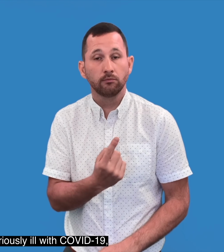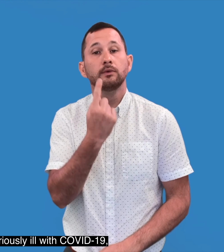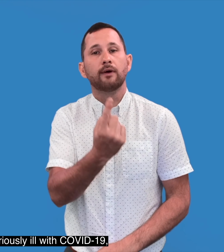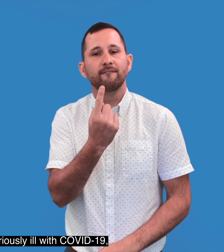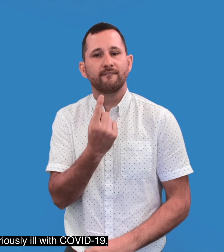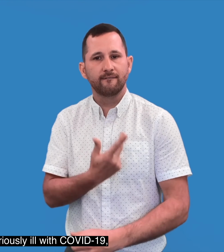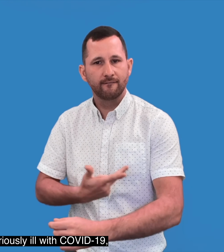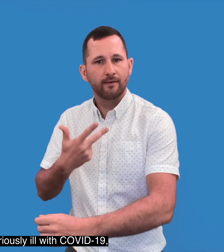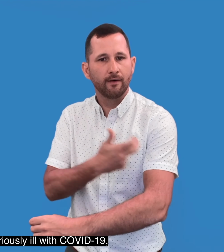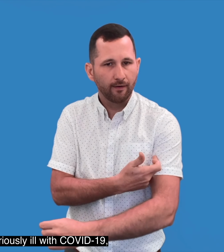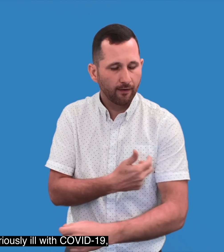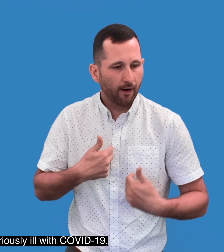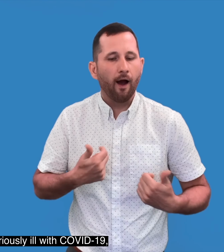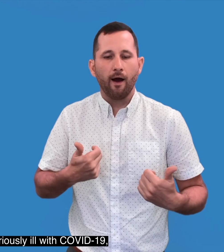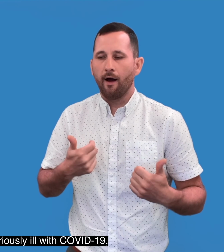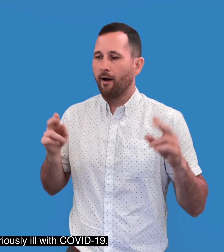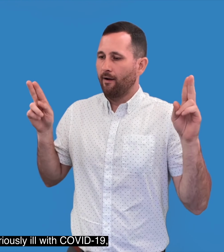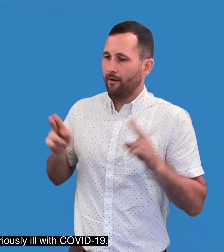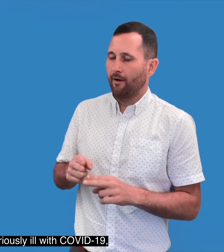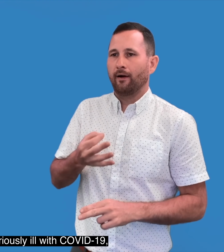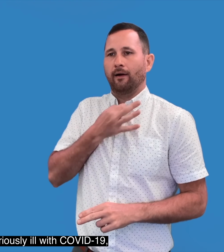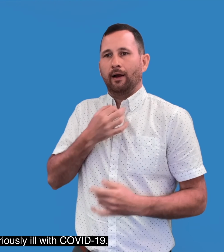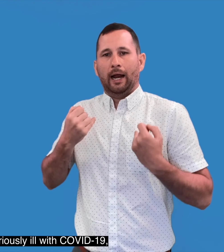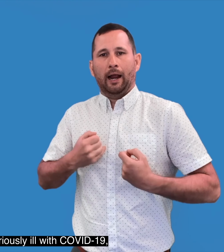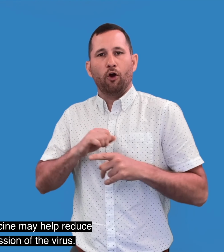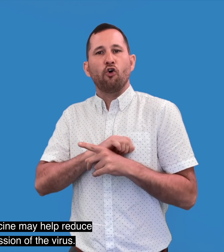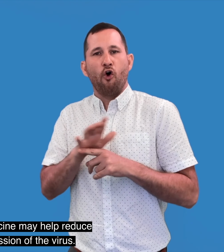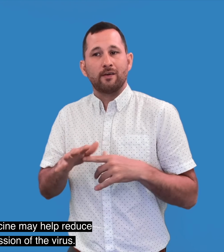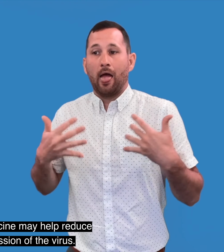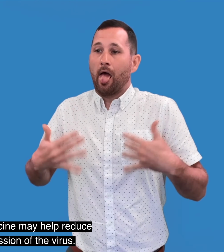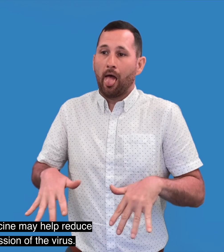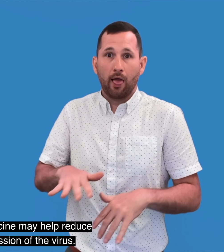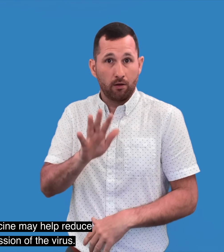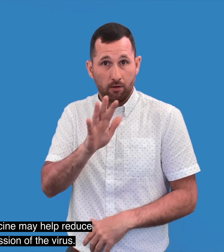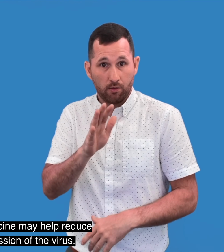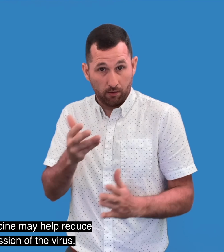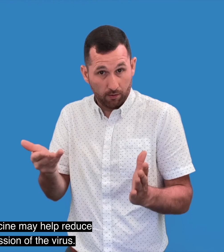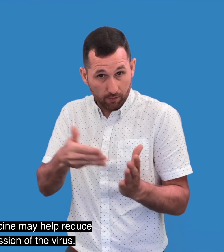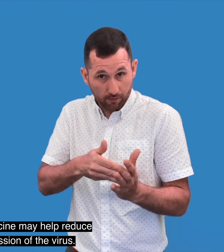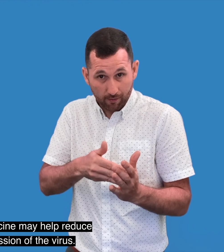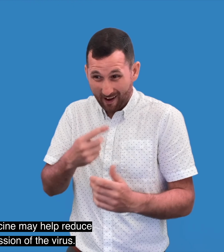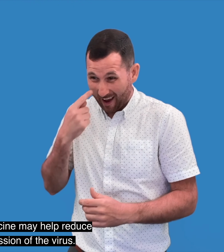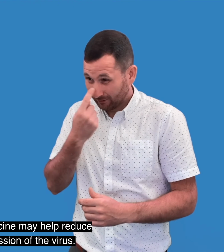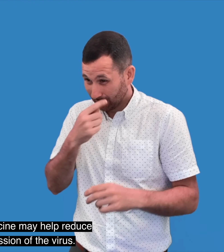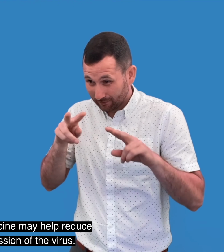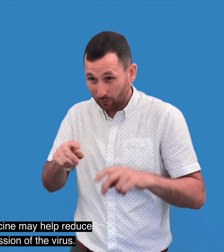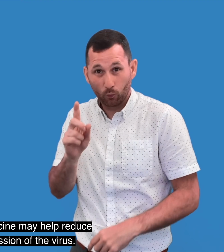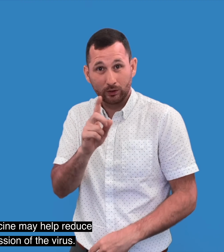from getting seriously ill with COVID-19, but the vaccine may help reduce transmission of